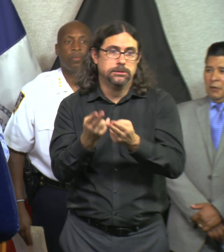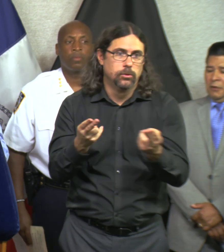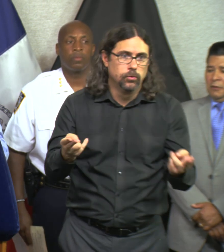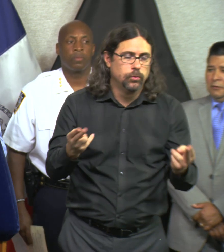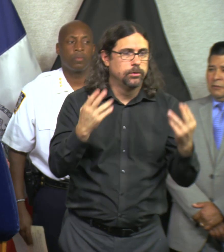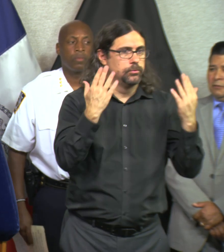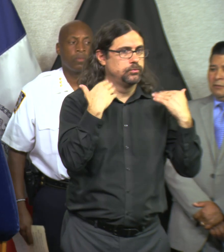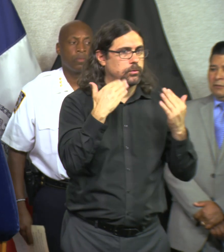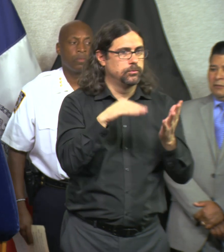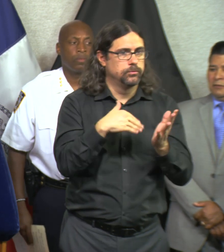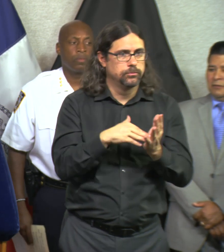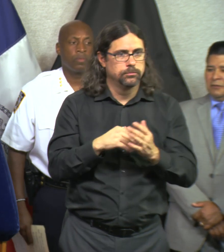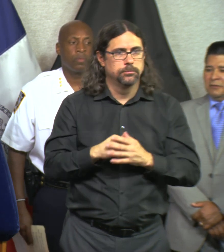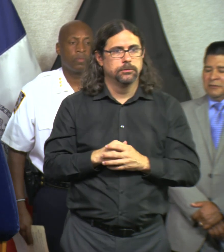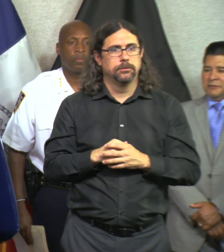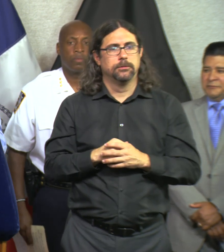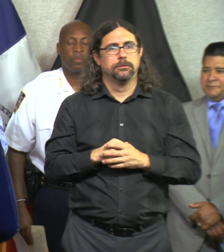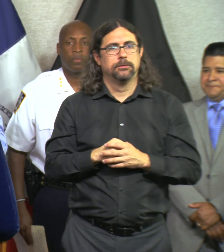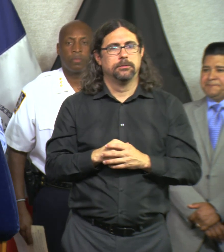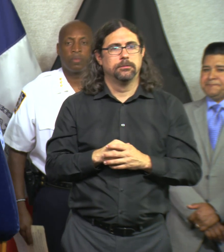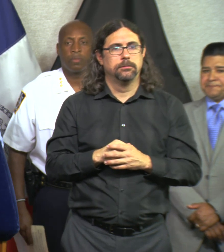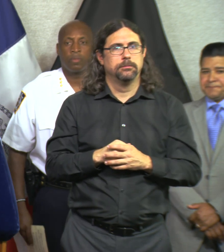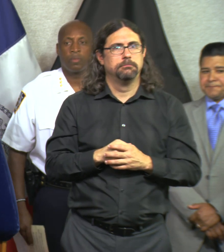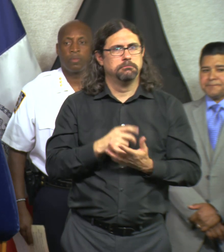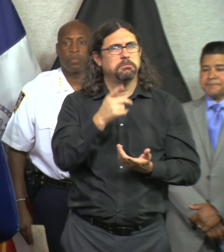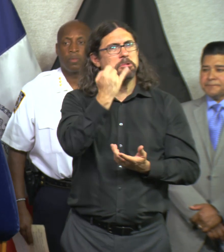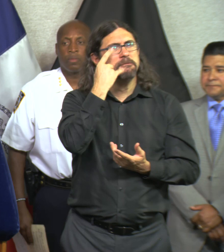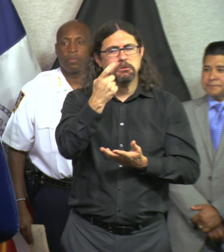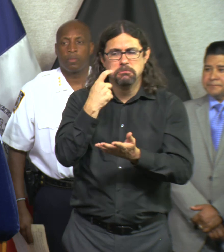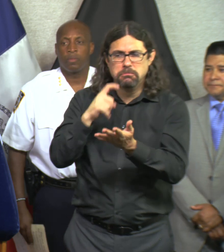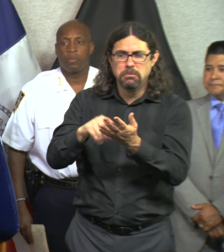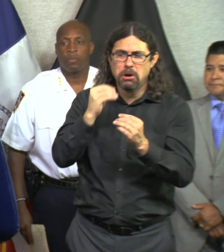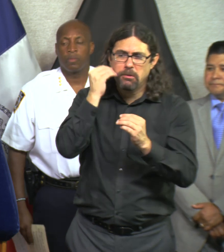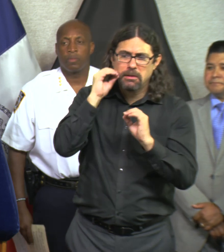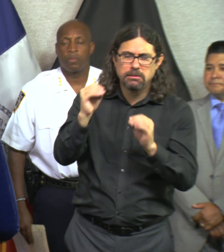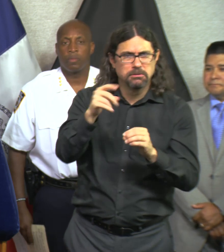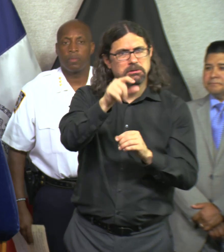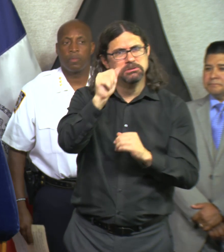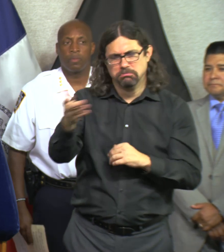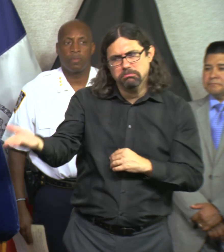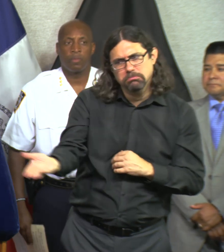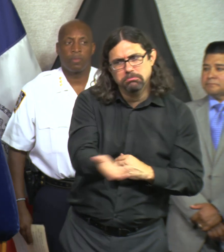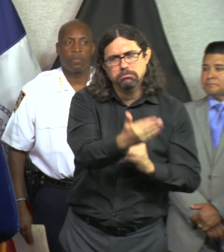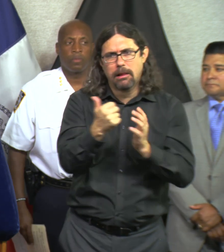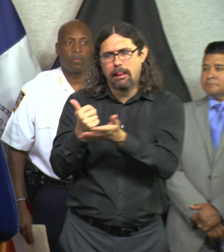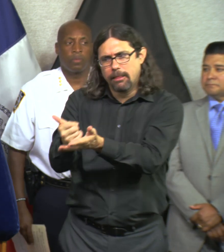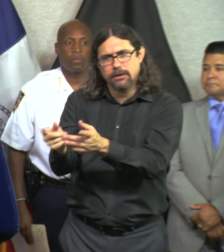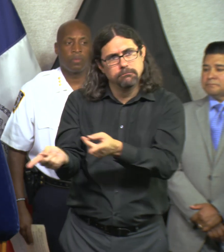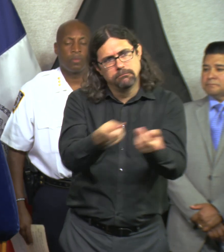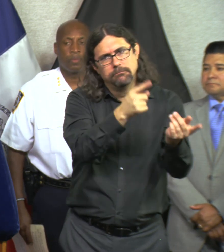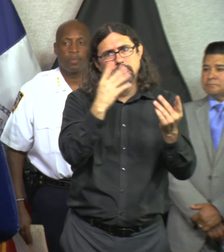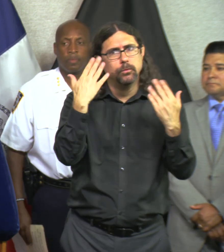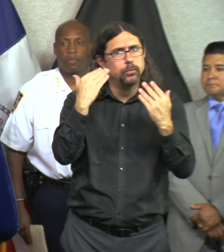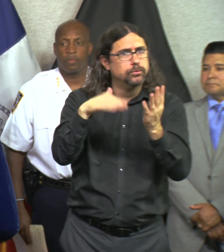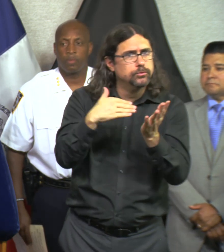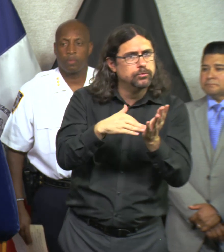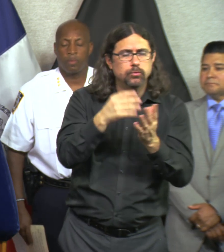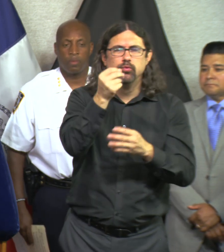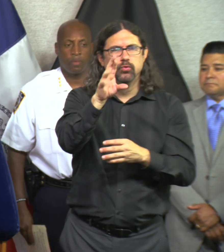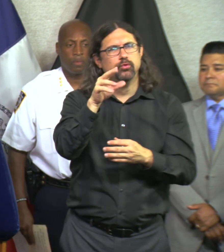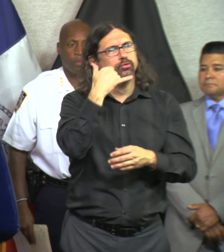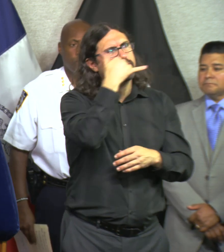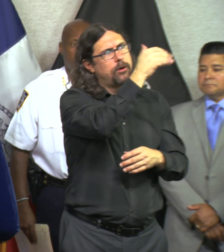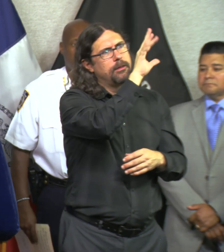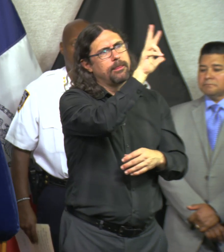city will respond, either the NYPD Homeless Outreach Unit or one of our outreach teams will be